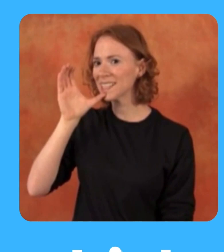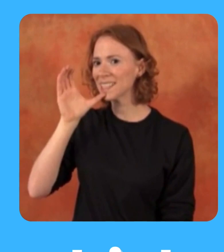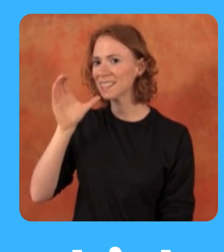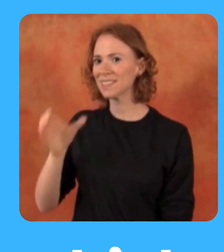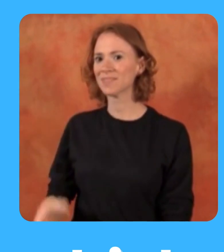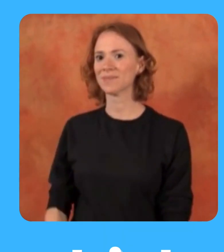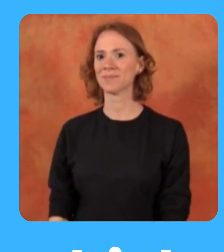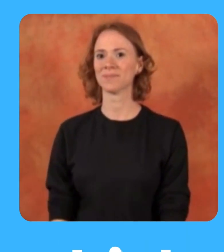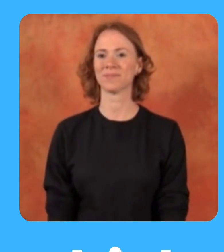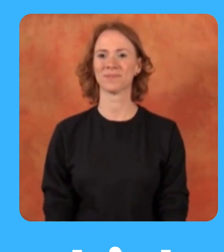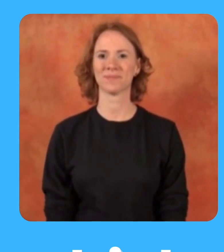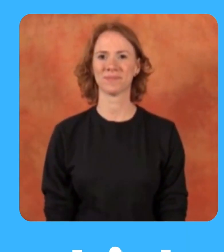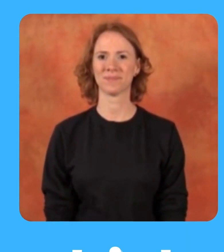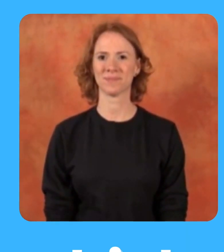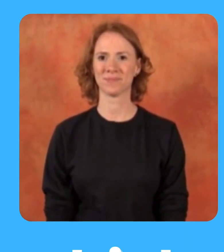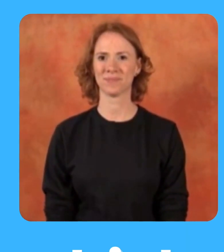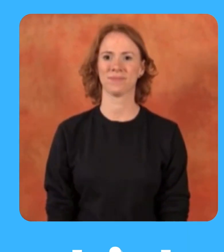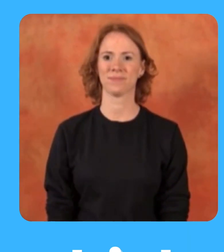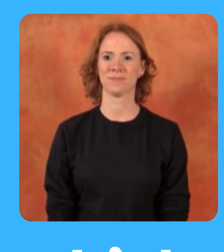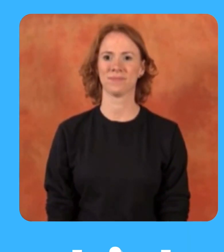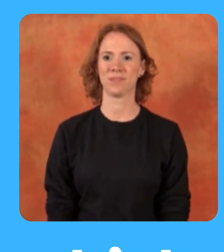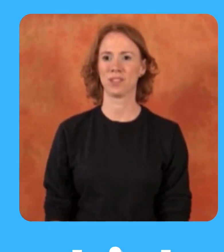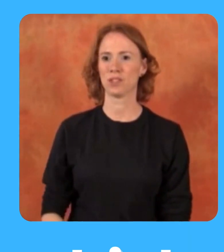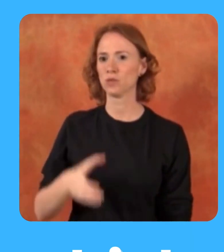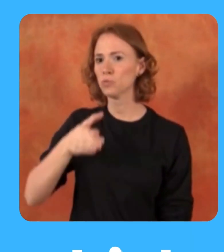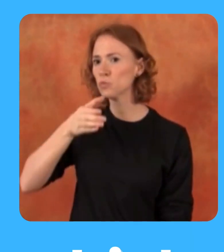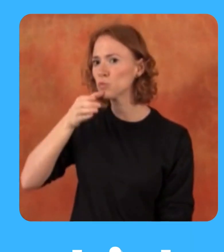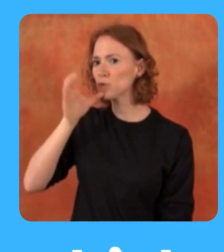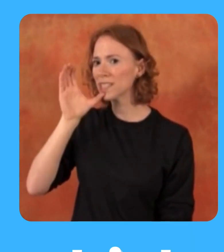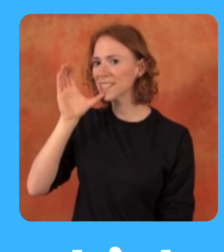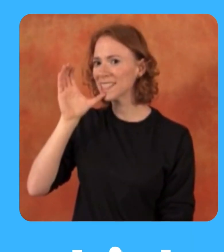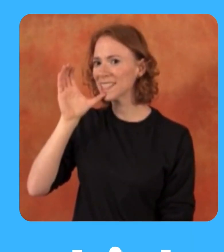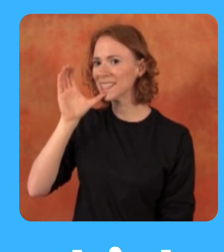Sippy cup, do you want a drink? This is the sign for drink.